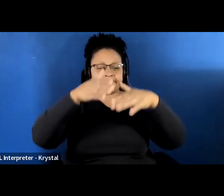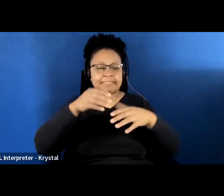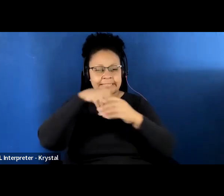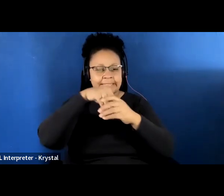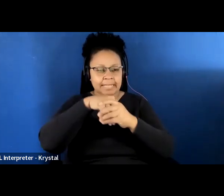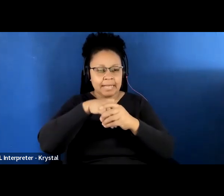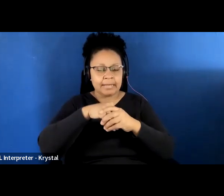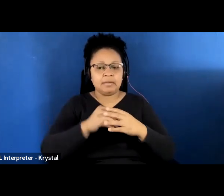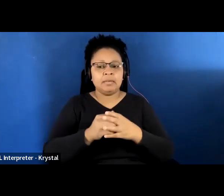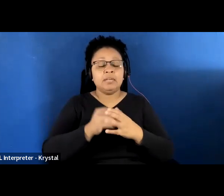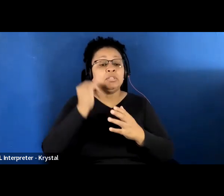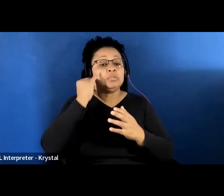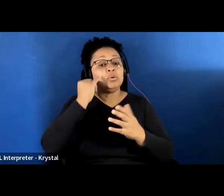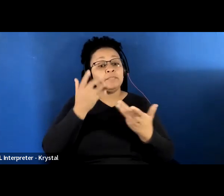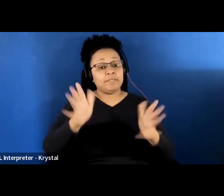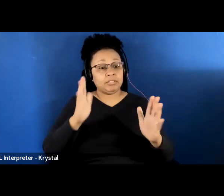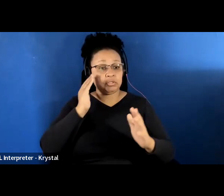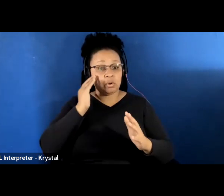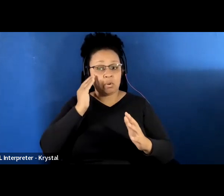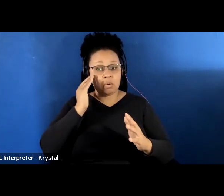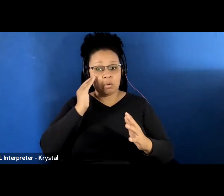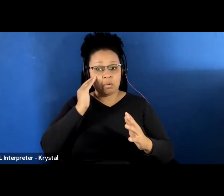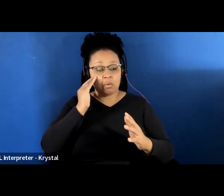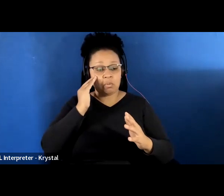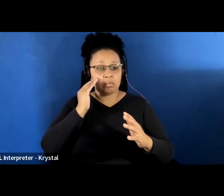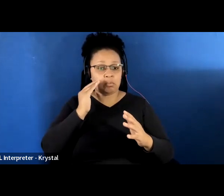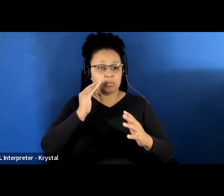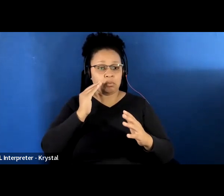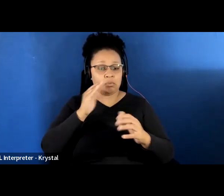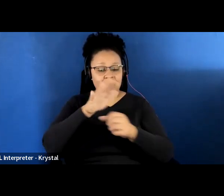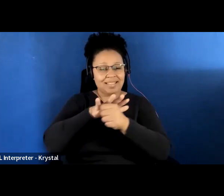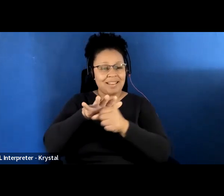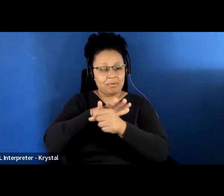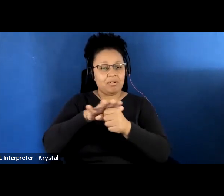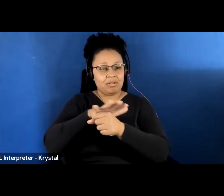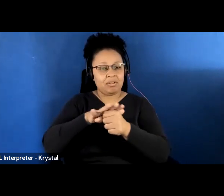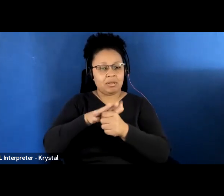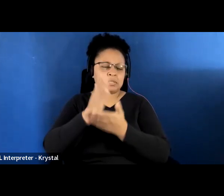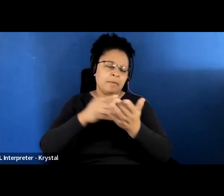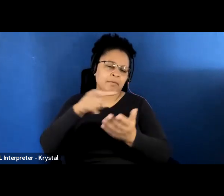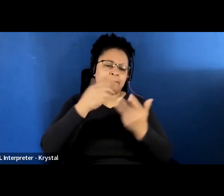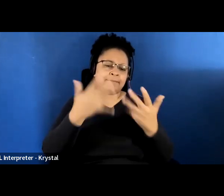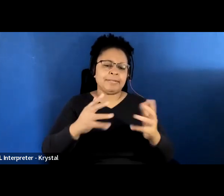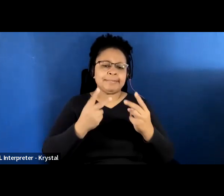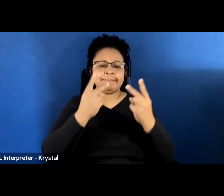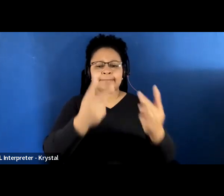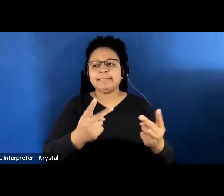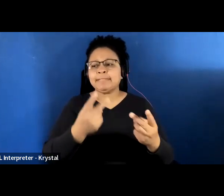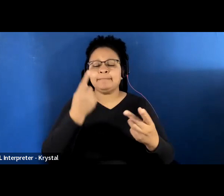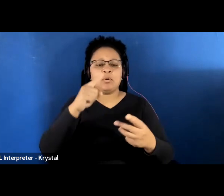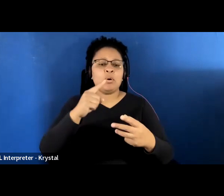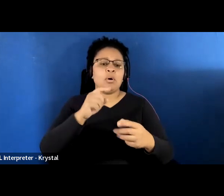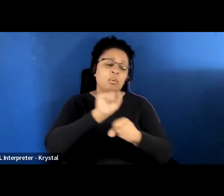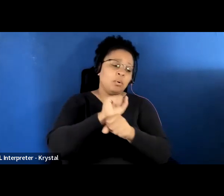If the neighborhood is known to you, so maybe you've been there before for work or personal life,